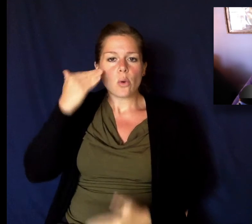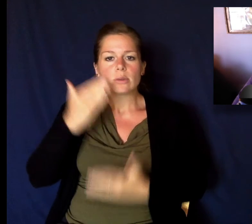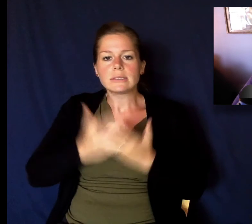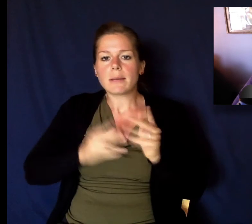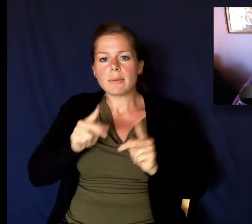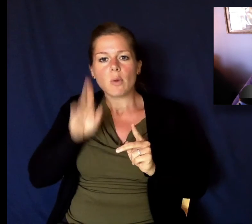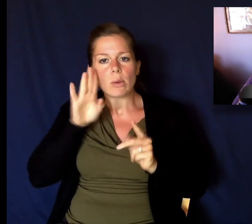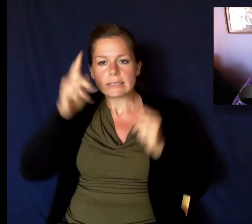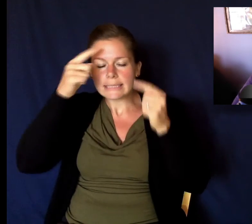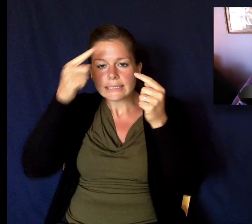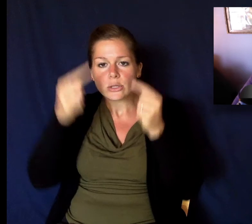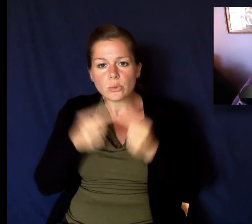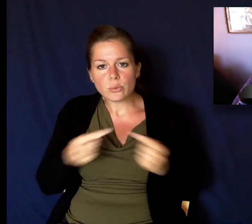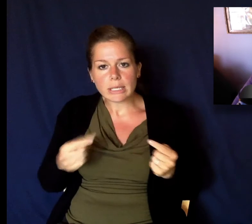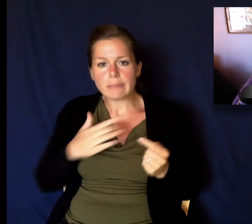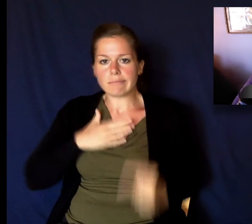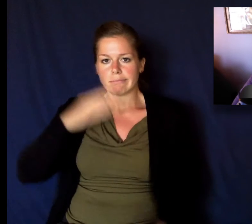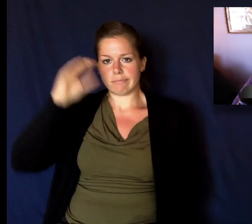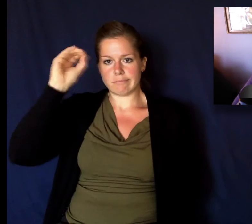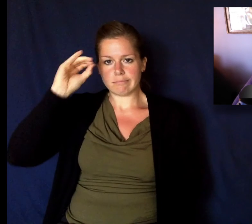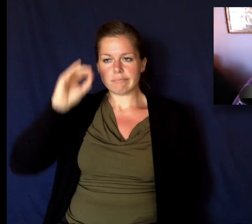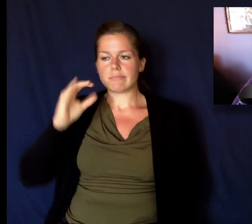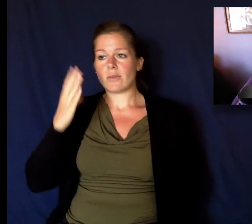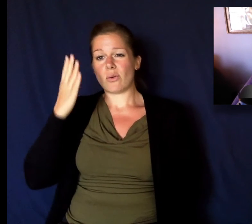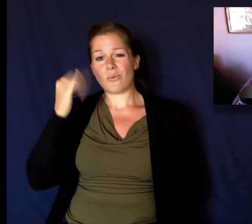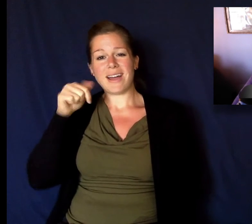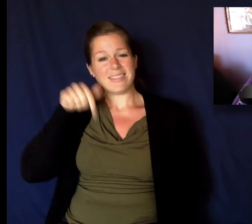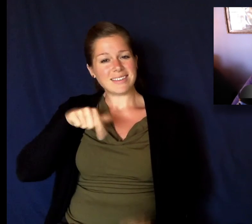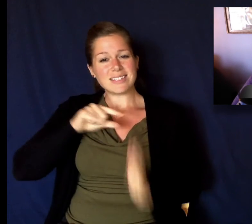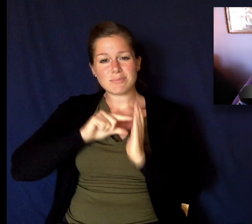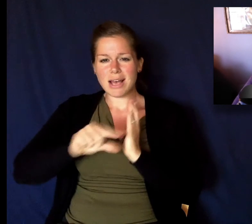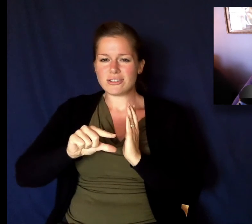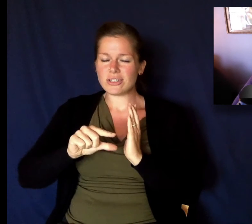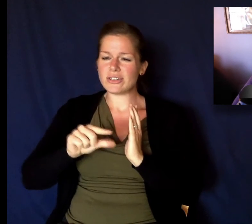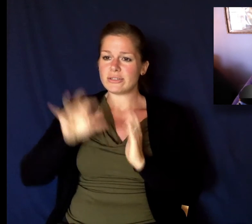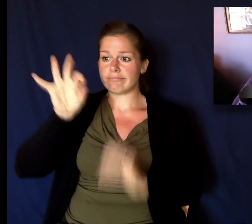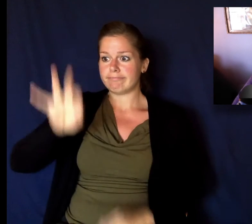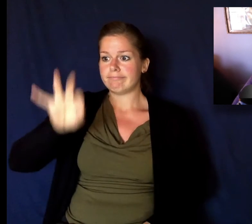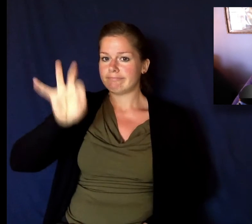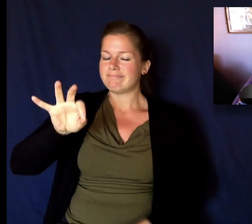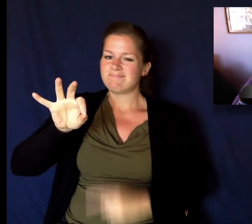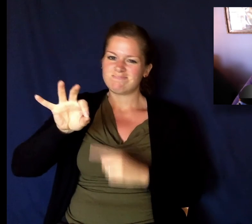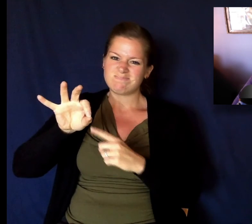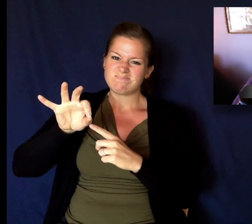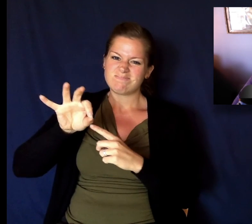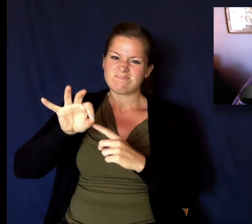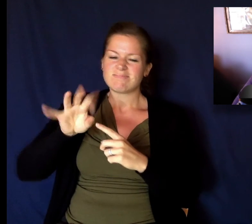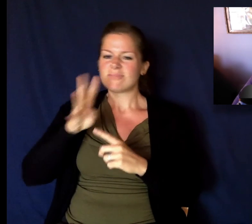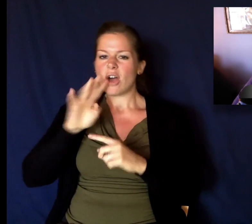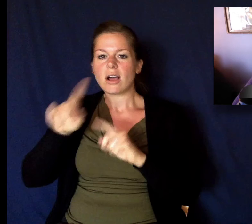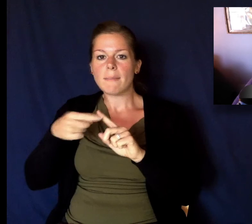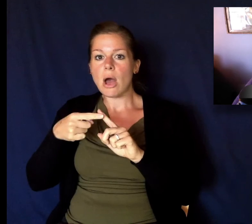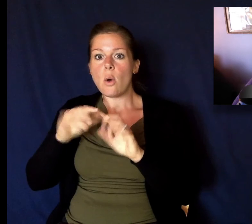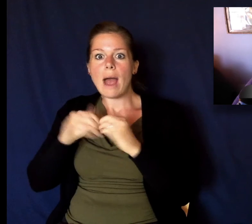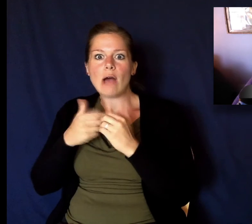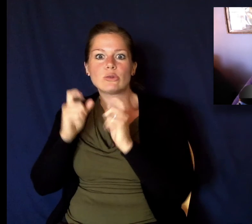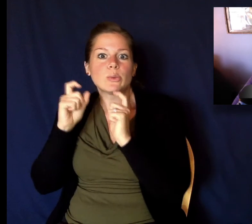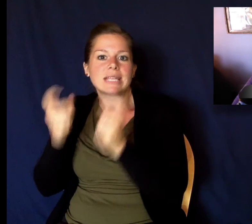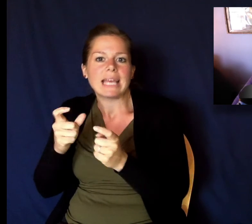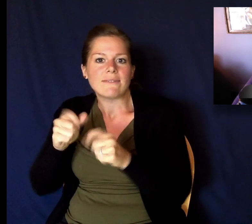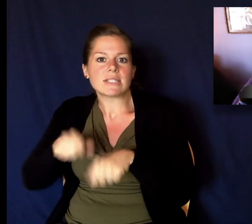watch this that will disagree with what I said, because like I said, historically, people have used this passage to teach